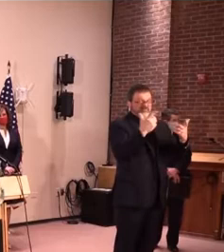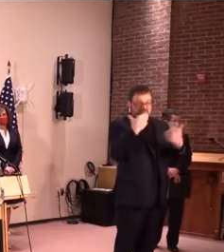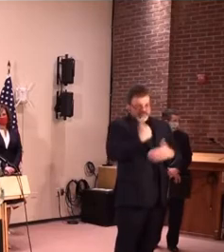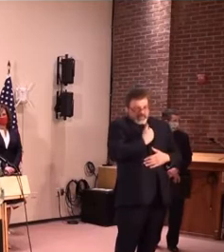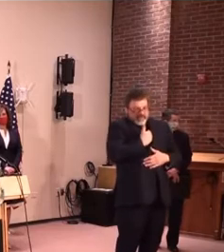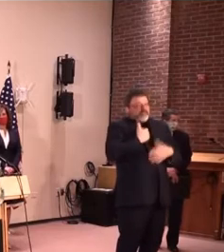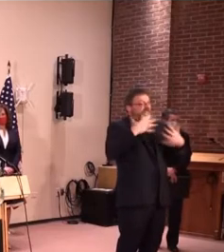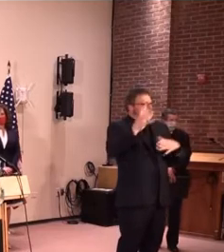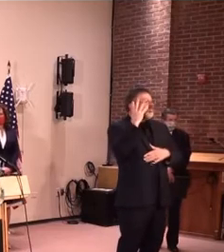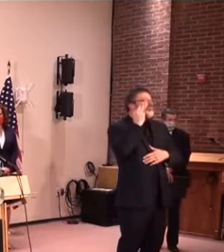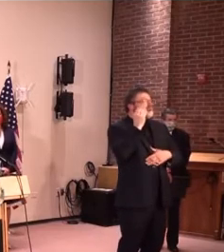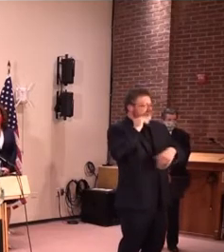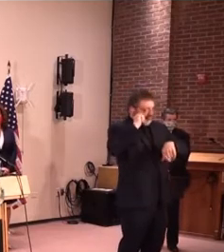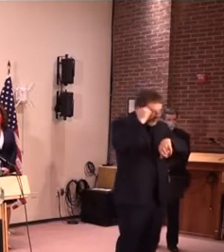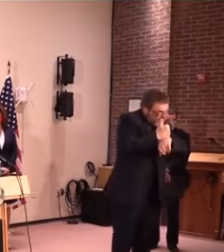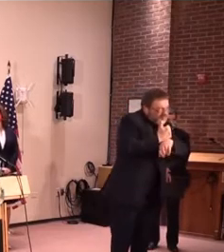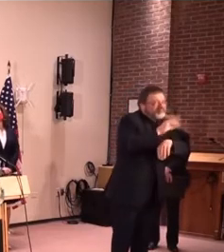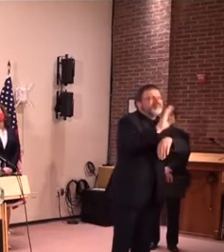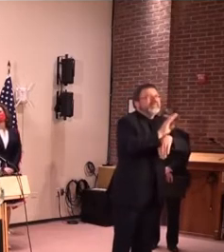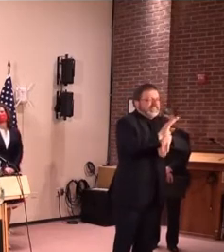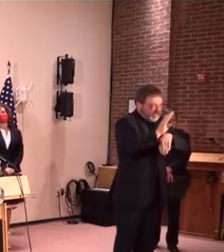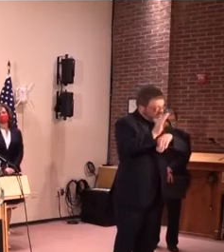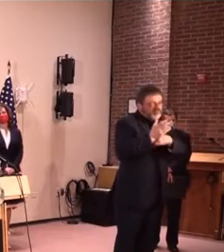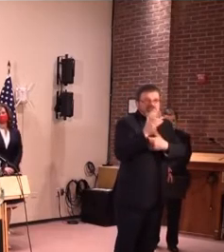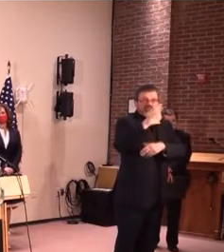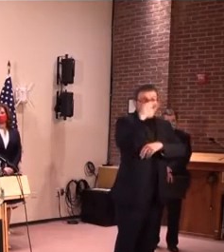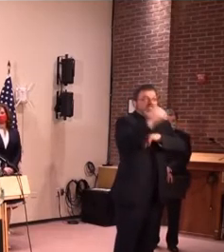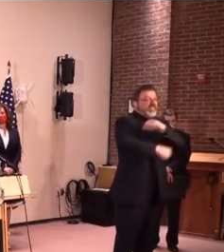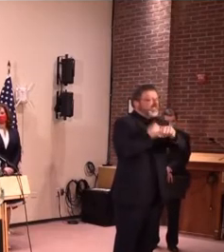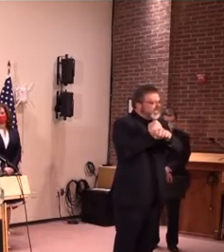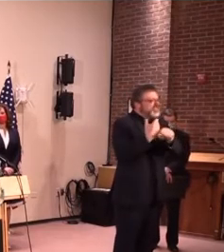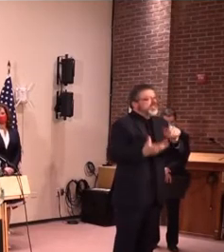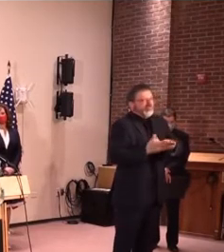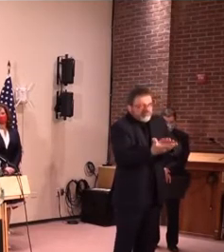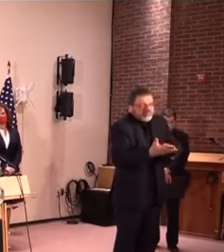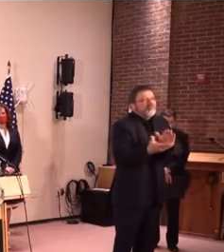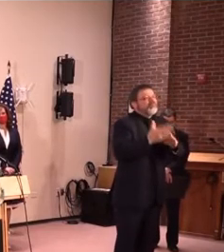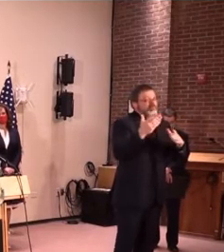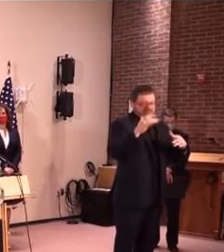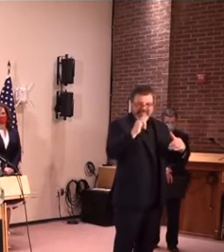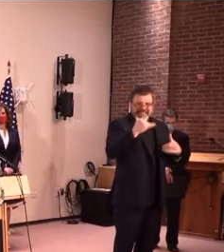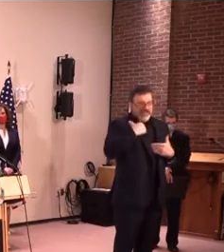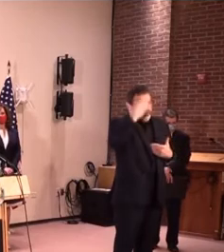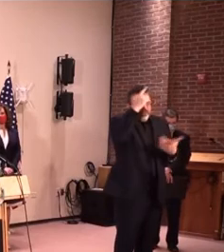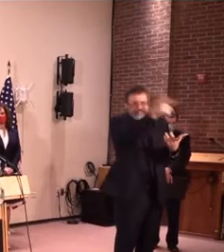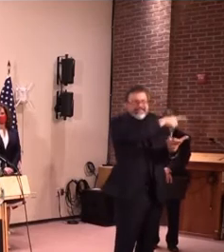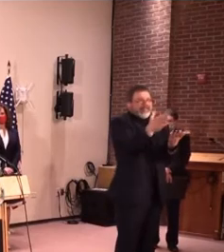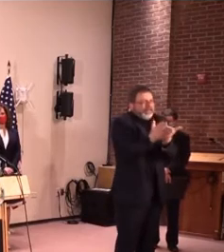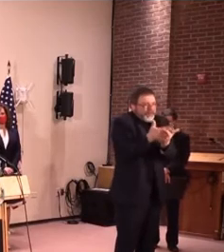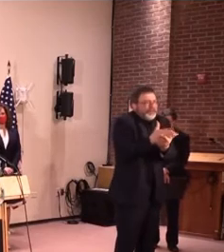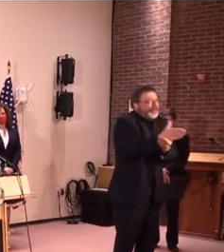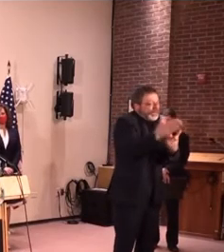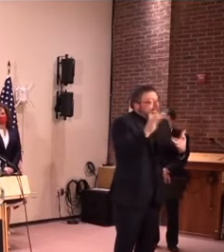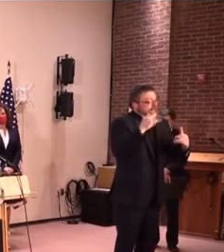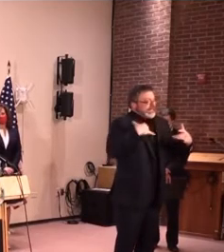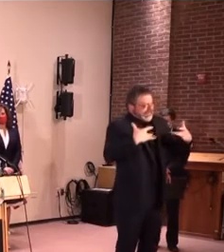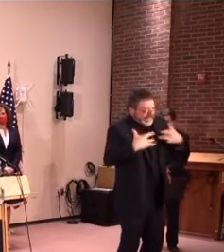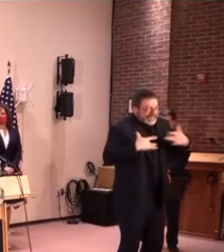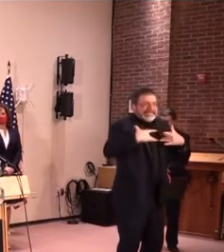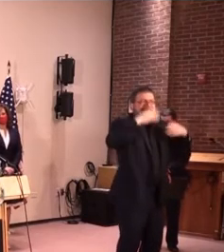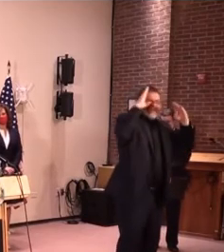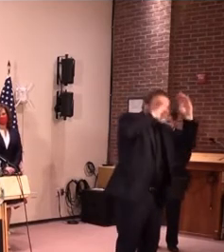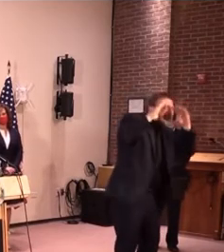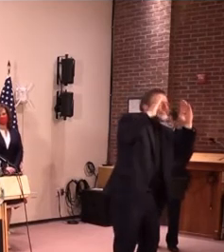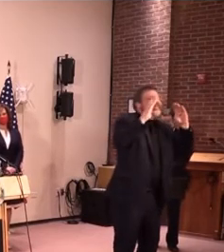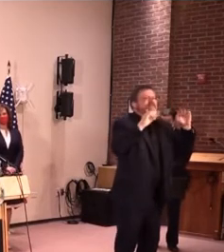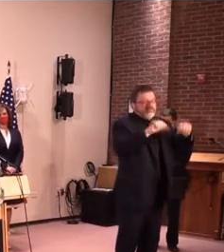to face these challenges and not know what to do to fix it. And the fact is, these businesses